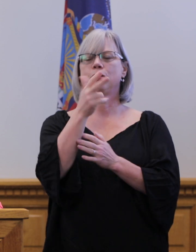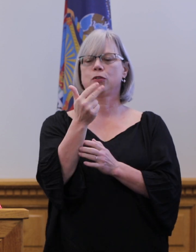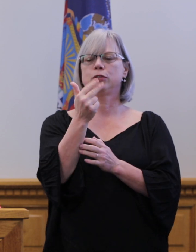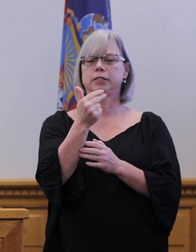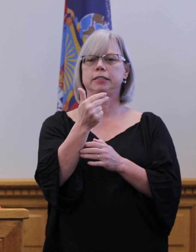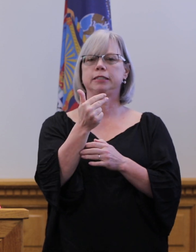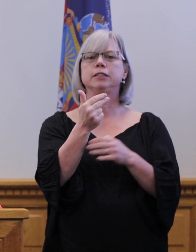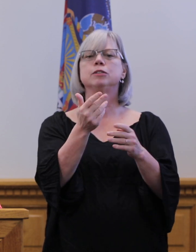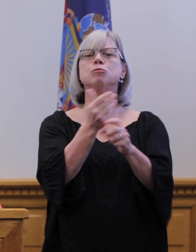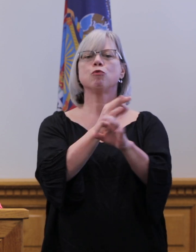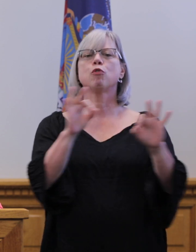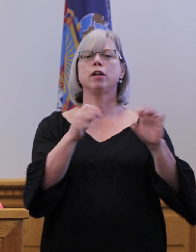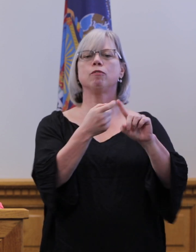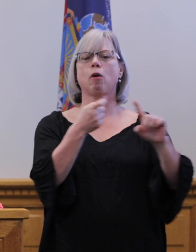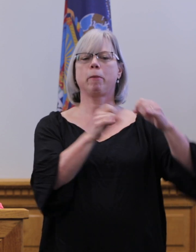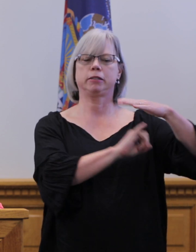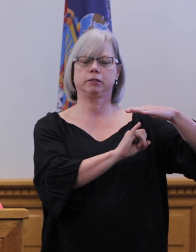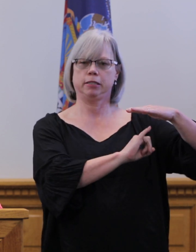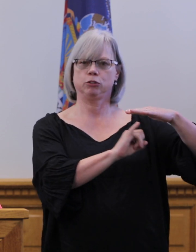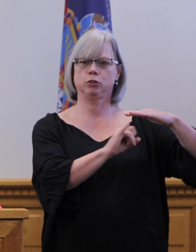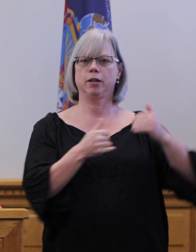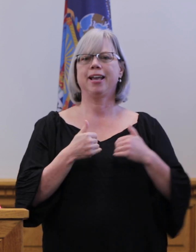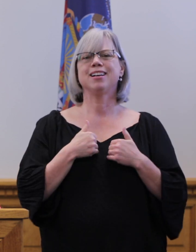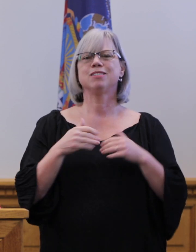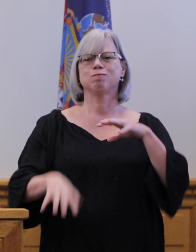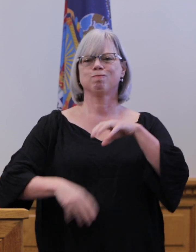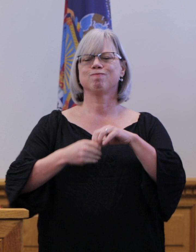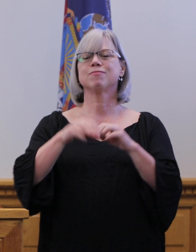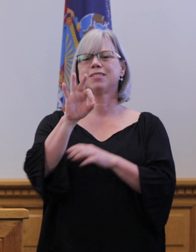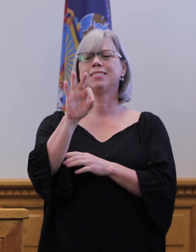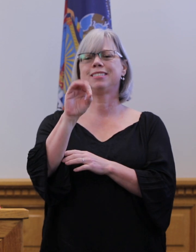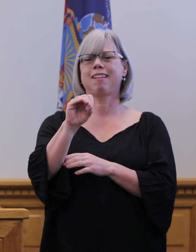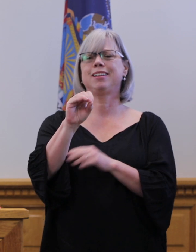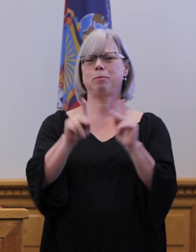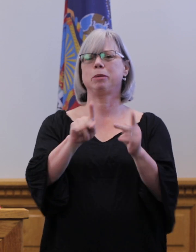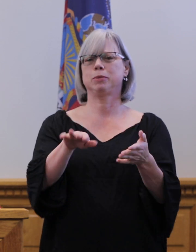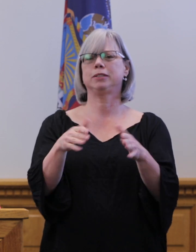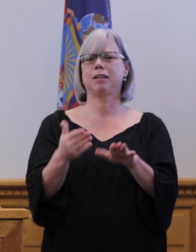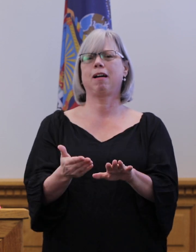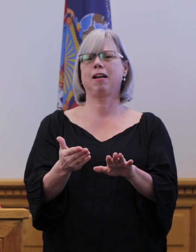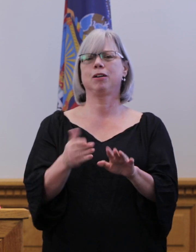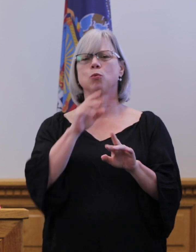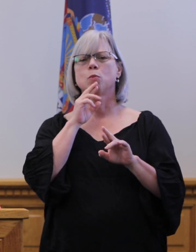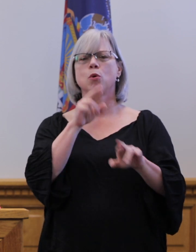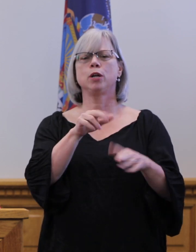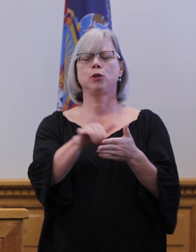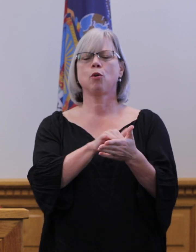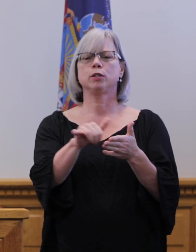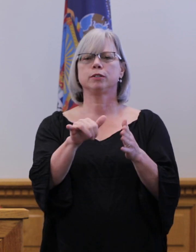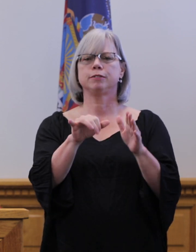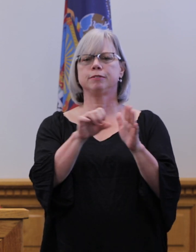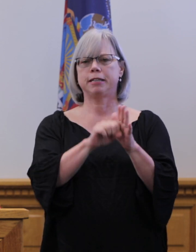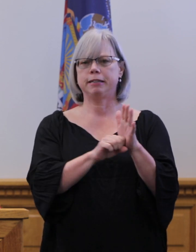isolation. We have 90 deaths related to COVID-19 as reported by the New York State Department